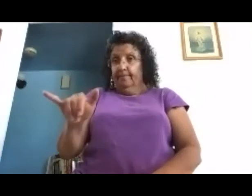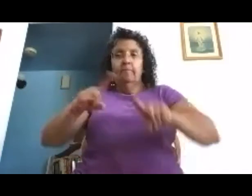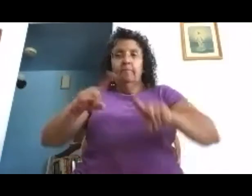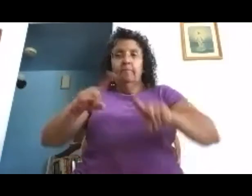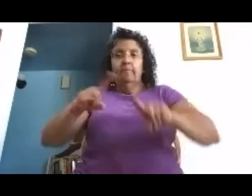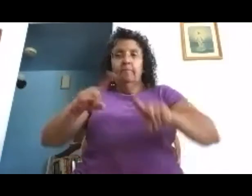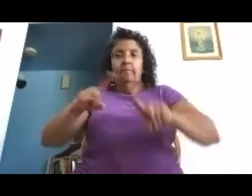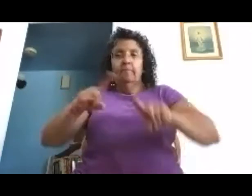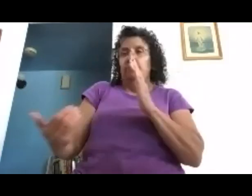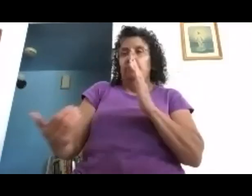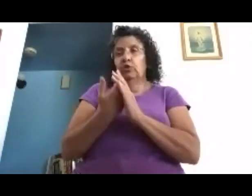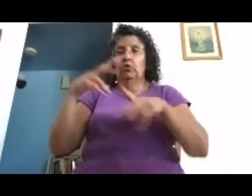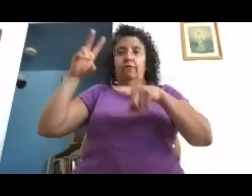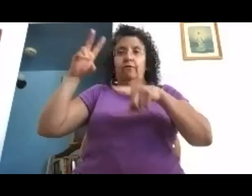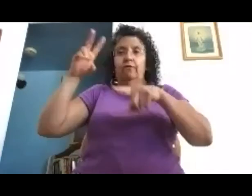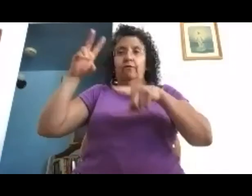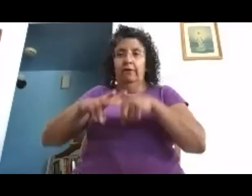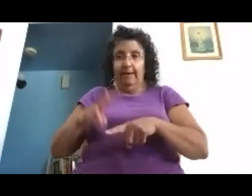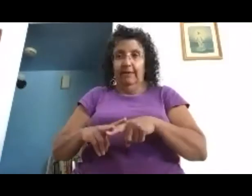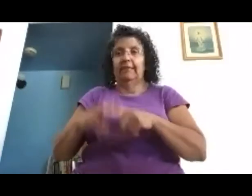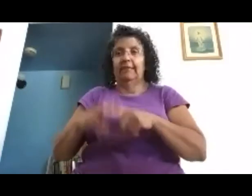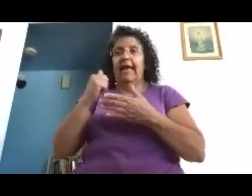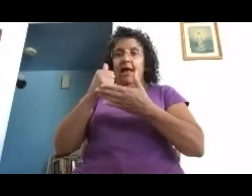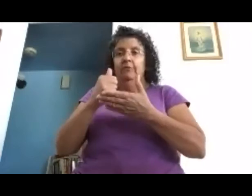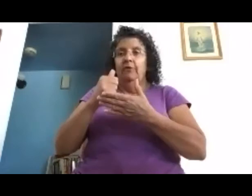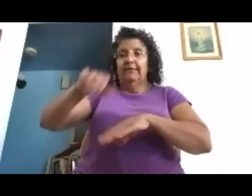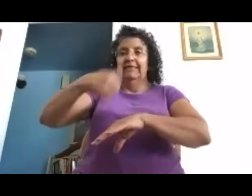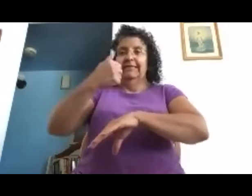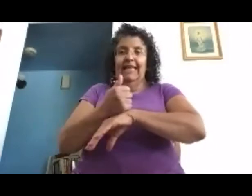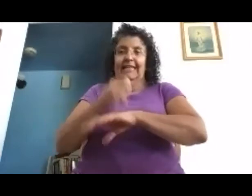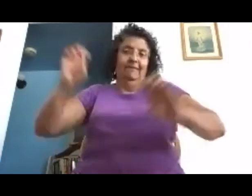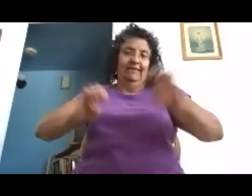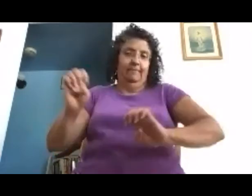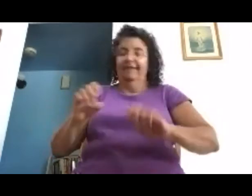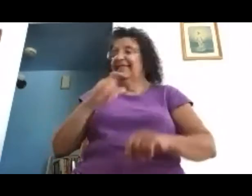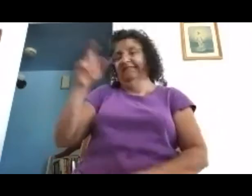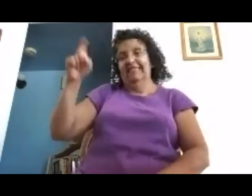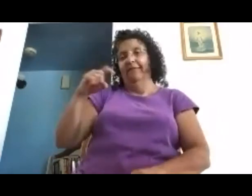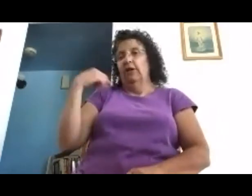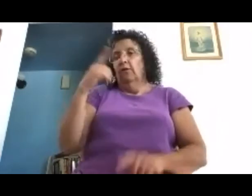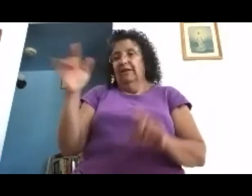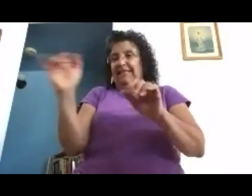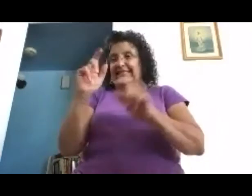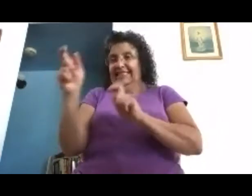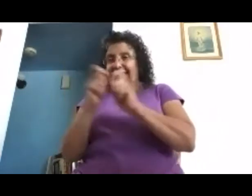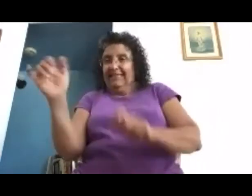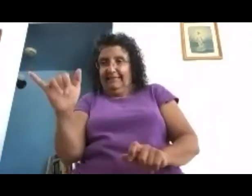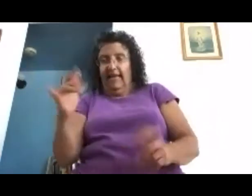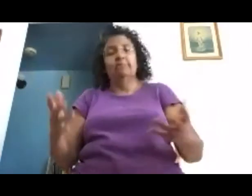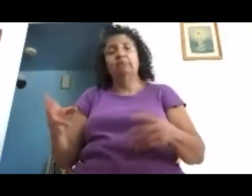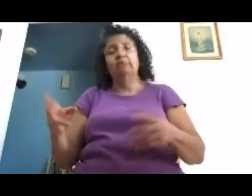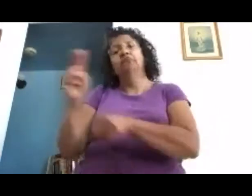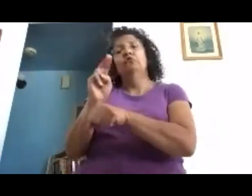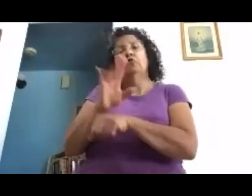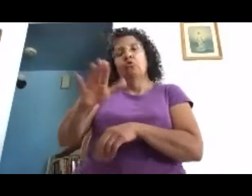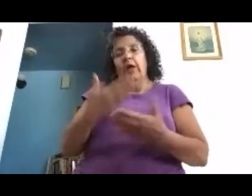up an experiment. Even if it doesn't look exactly like this one, you'll use your own materials that you have at home. We can set up